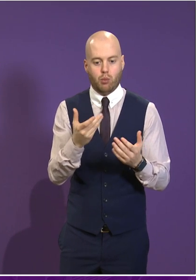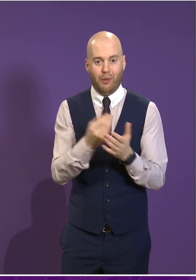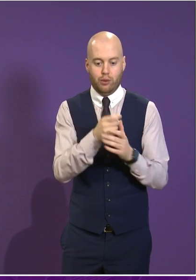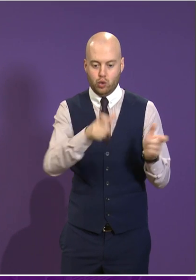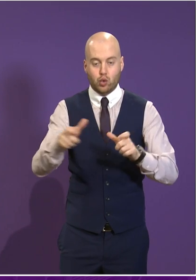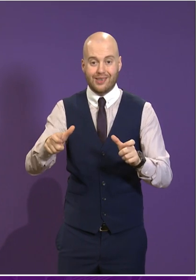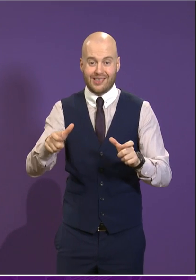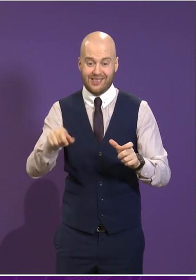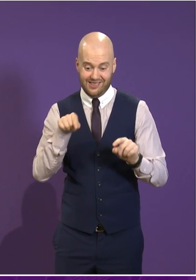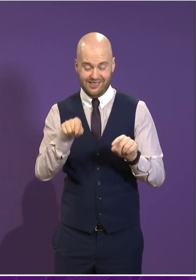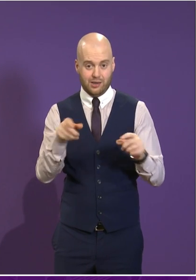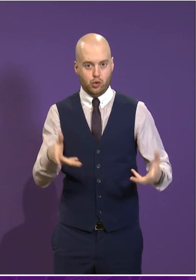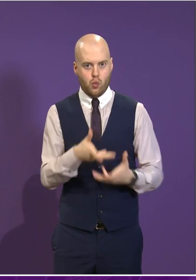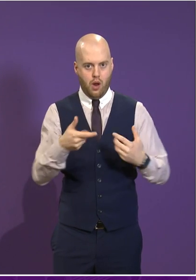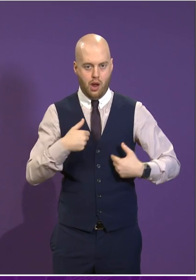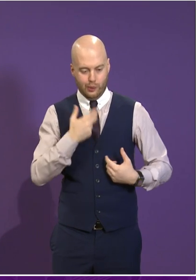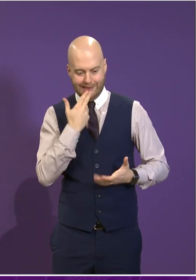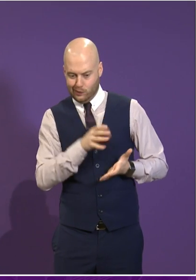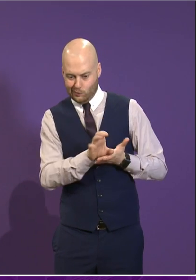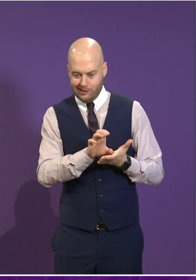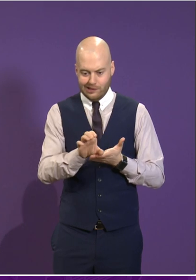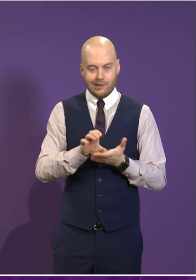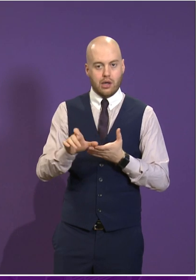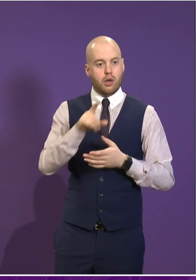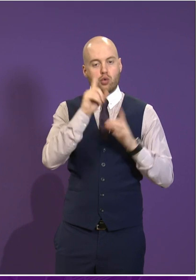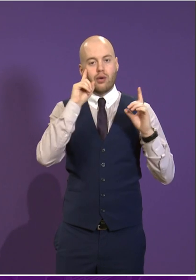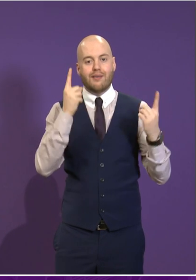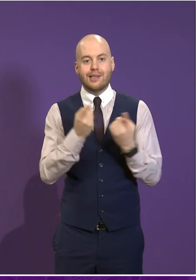apply the funding that universities have to support all